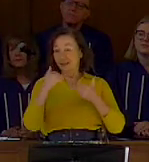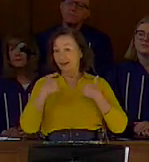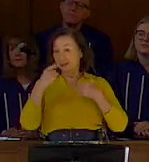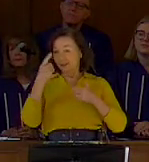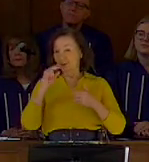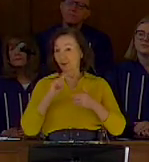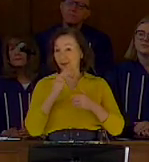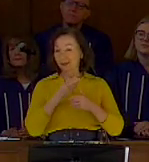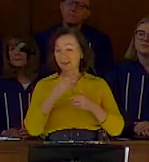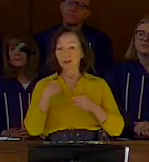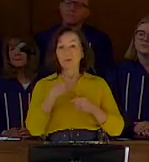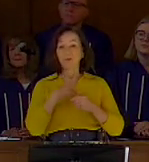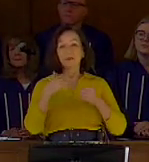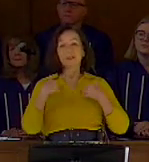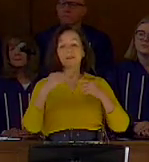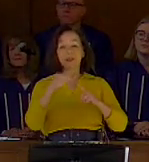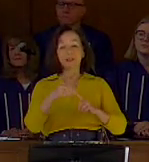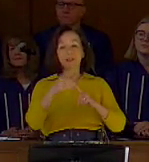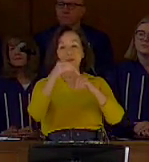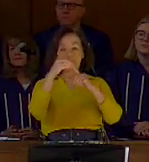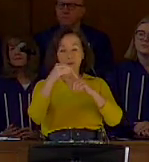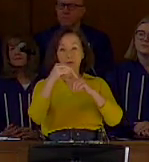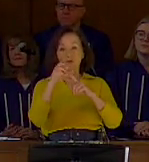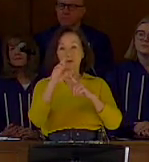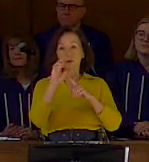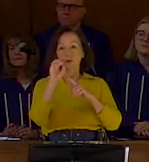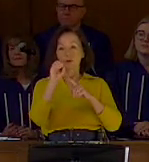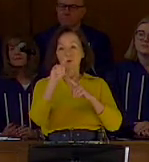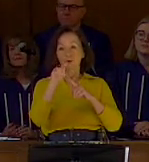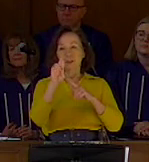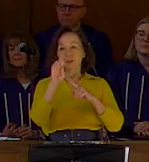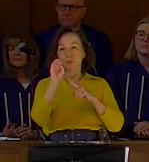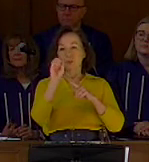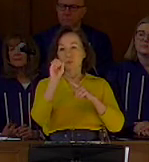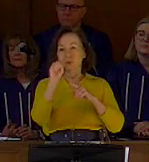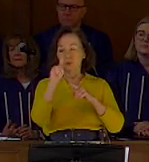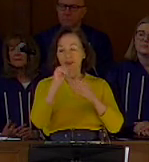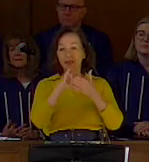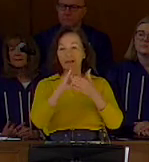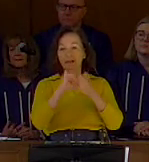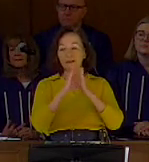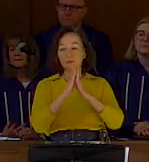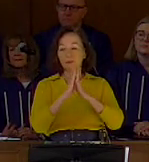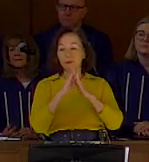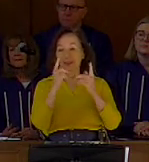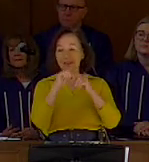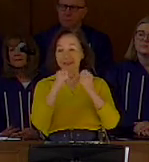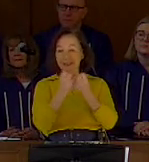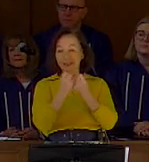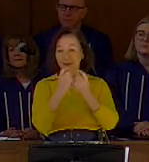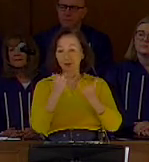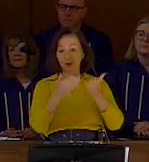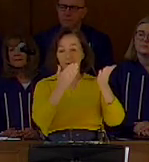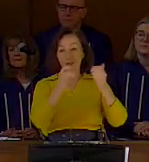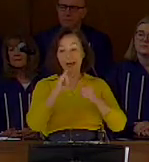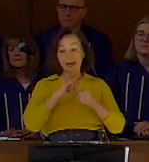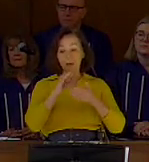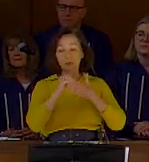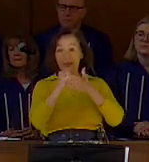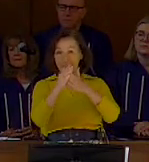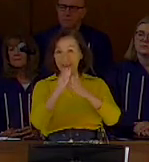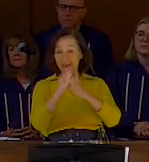a special retreat that the prayer team is offering. I'll be leading that. It's a silent